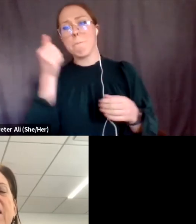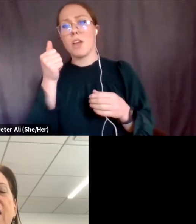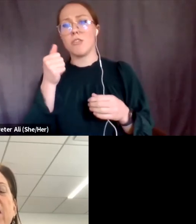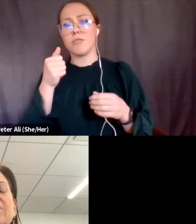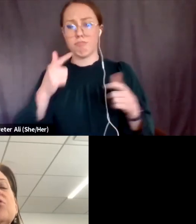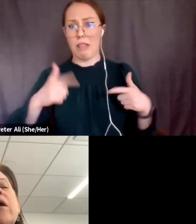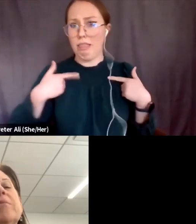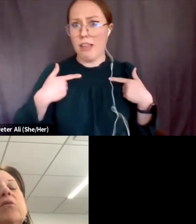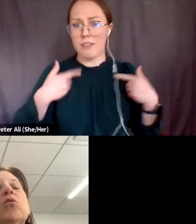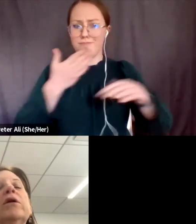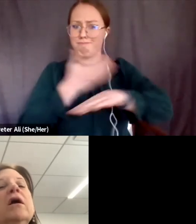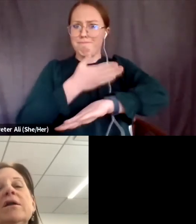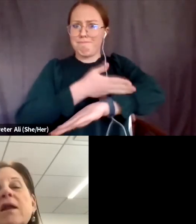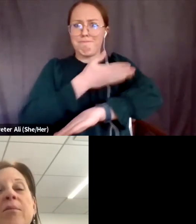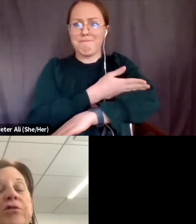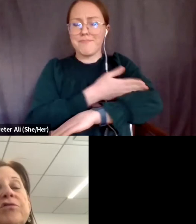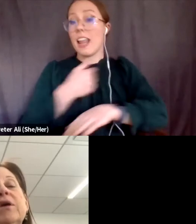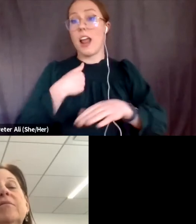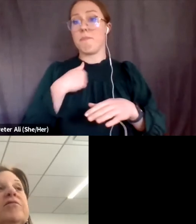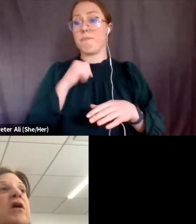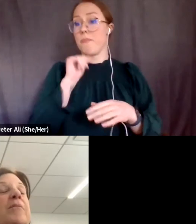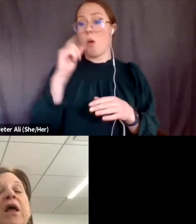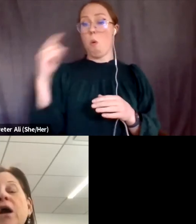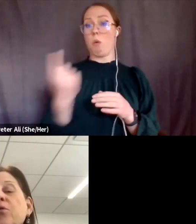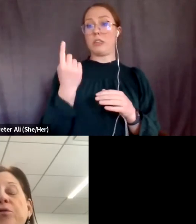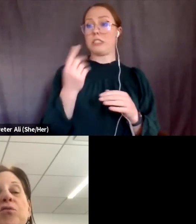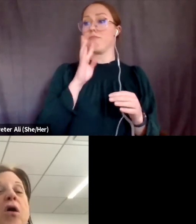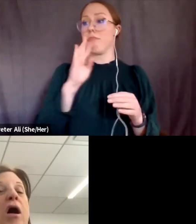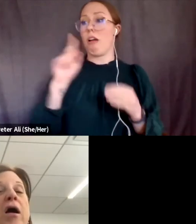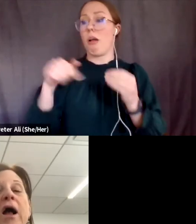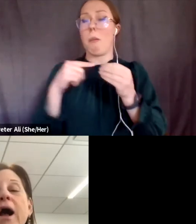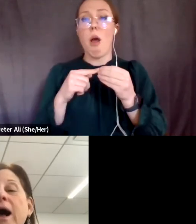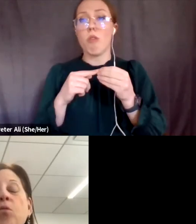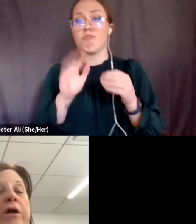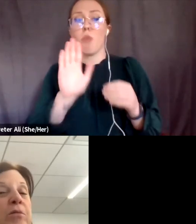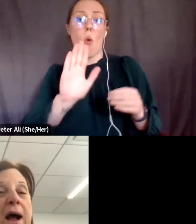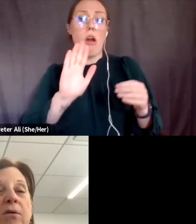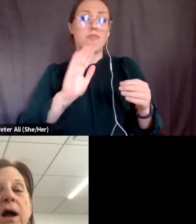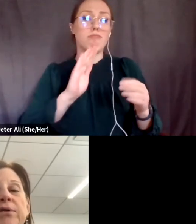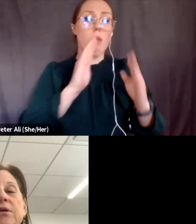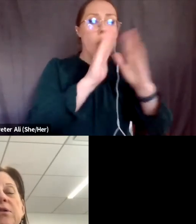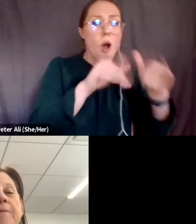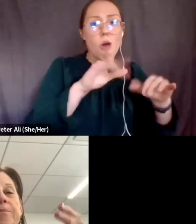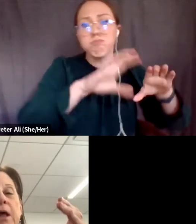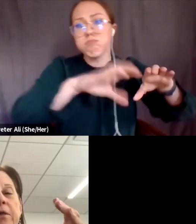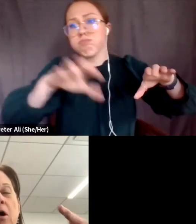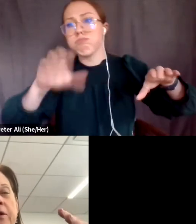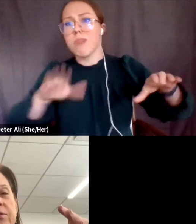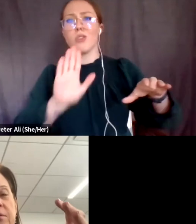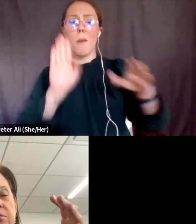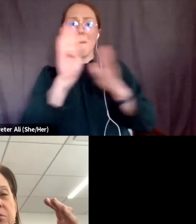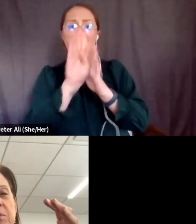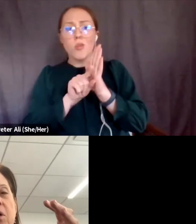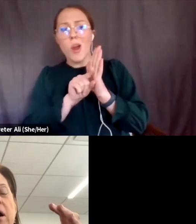I'm not even talking about what neighborhood you come from, who you are, what your background is. The